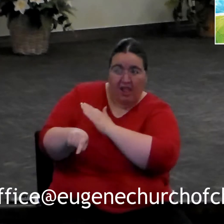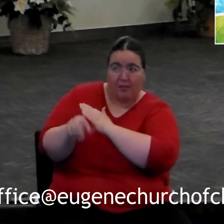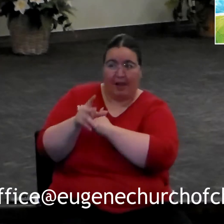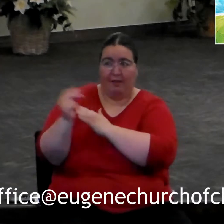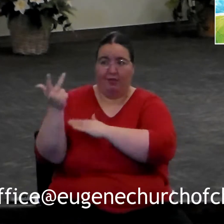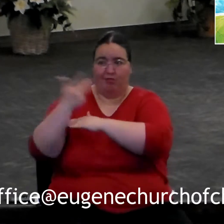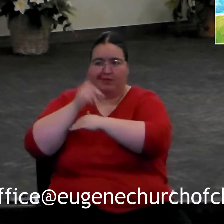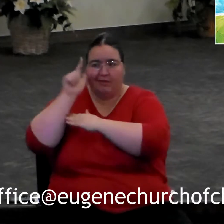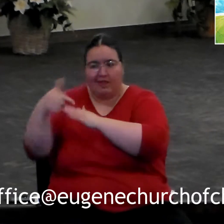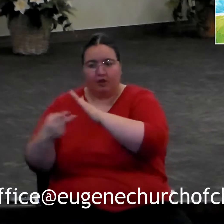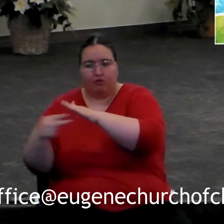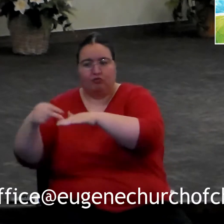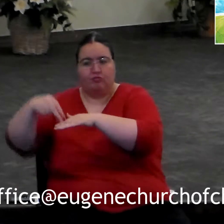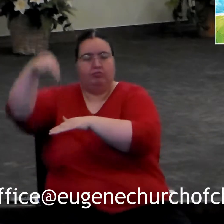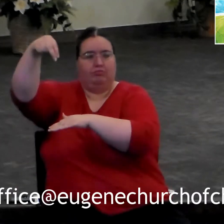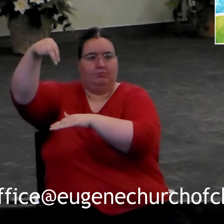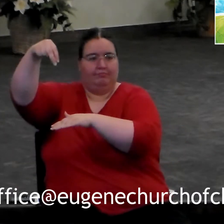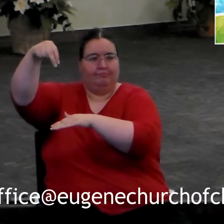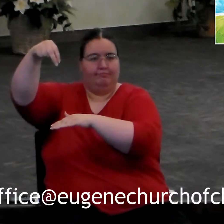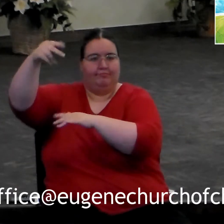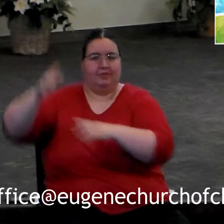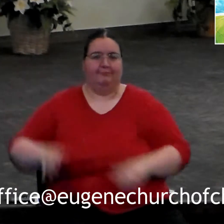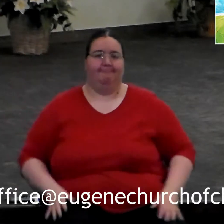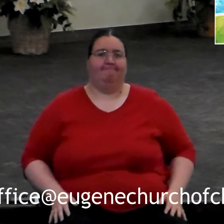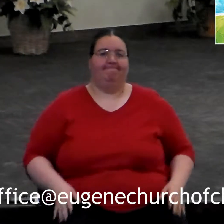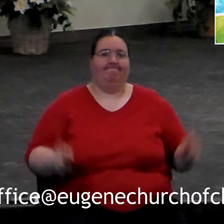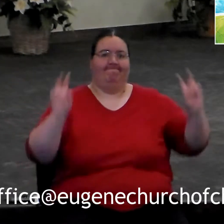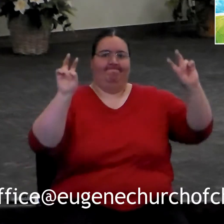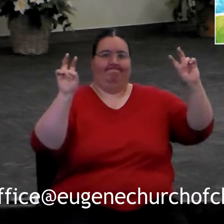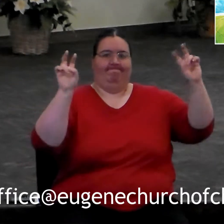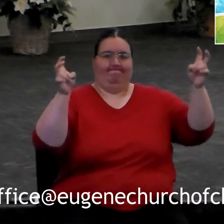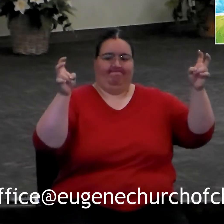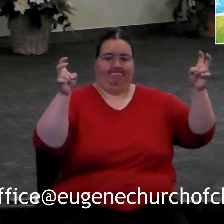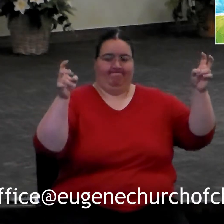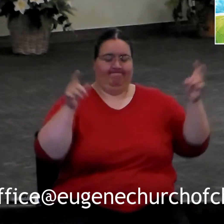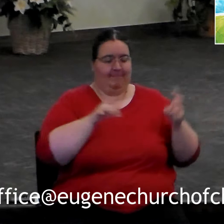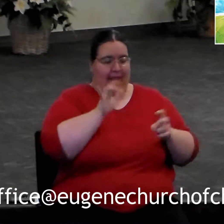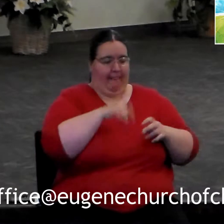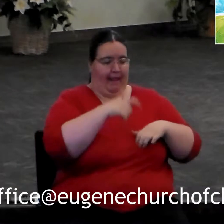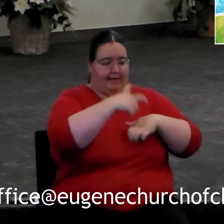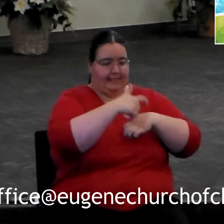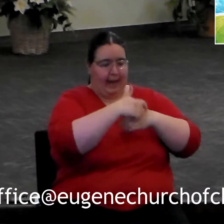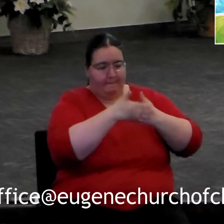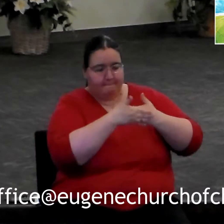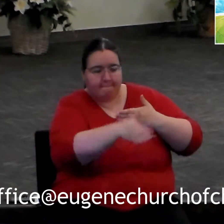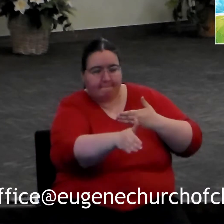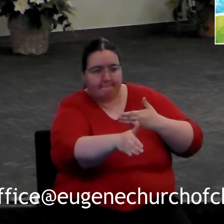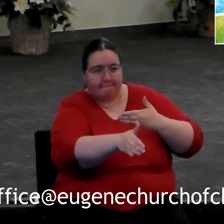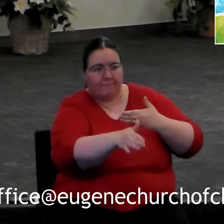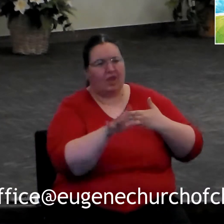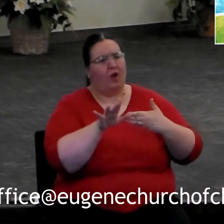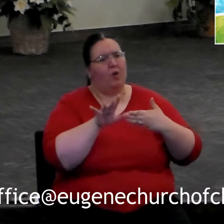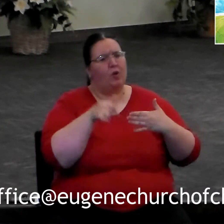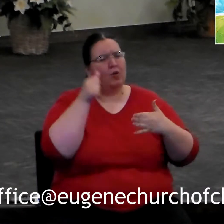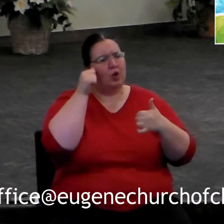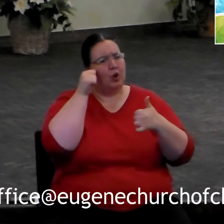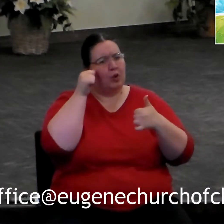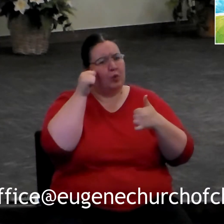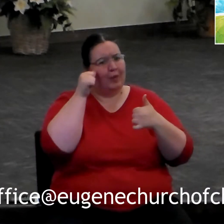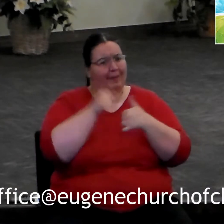and you'll remember the context if you were here last week of where we are in this story, that we've just had the confession of Peter that Jesus is the Messiah, the Son